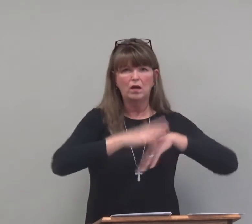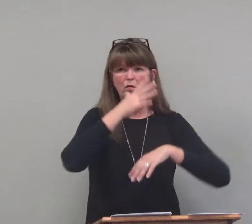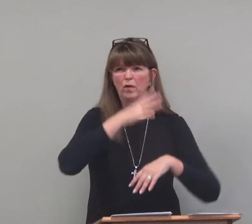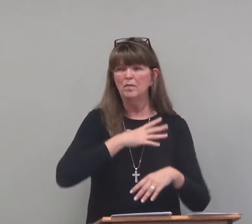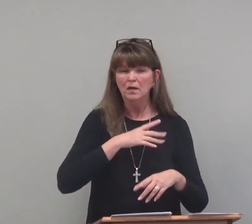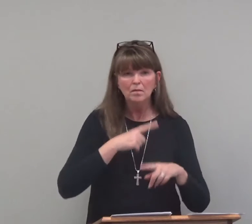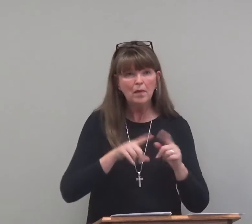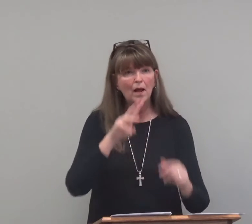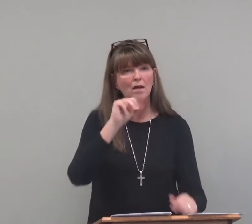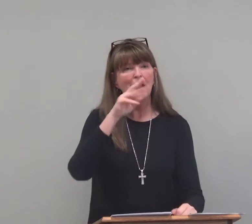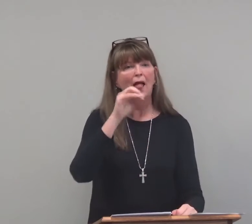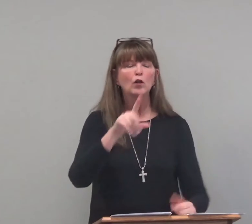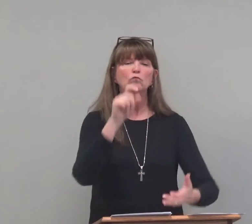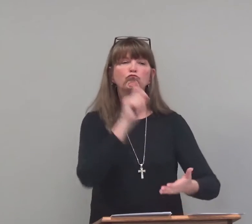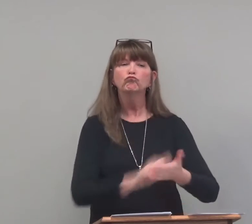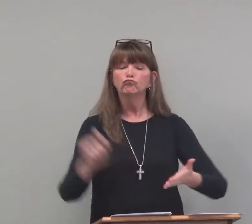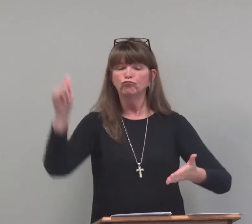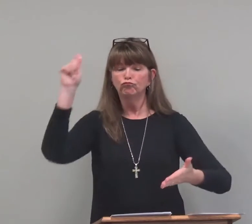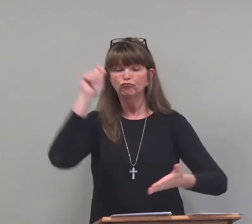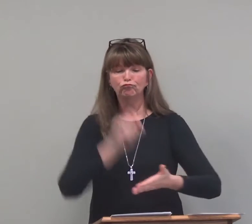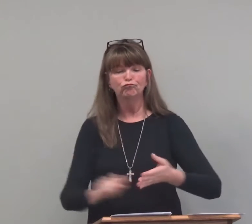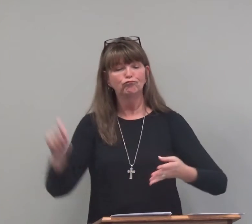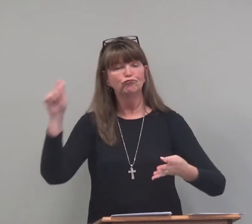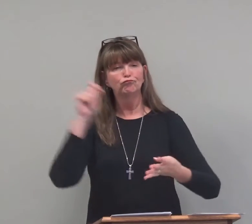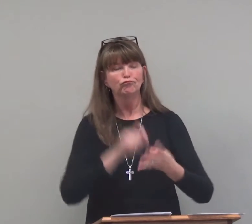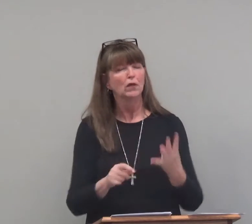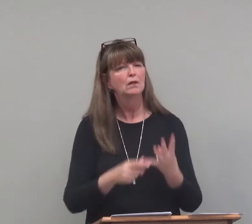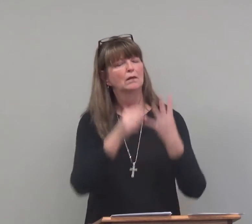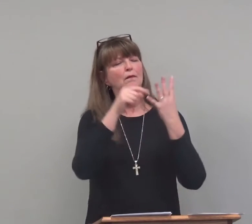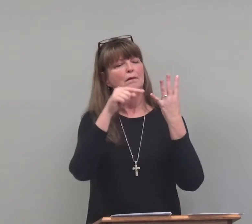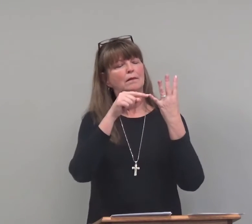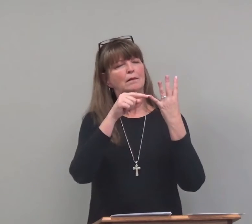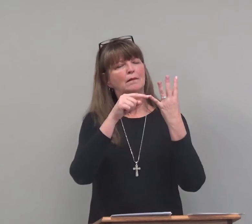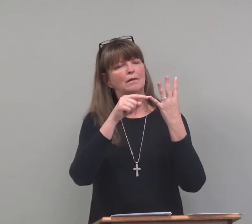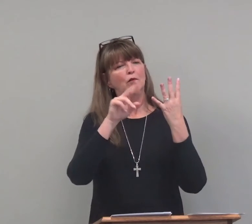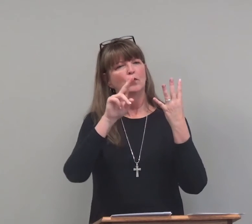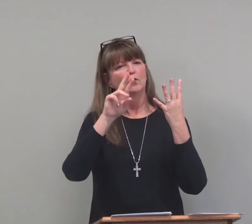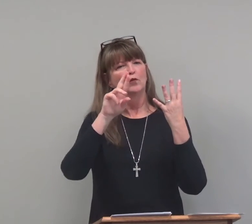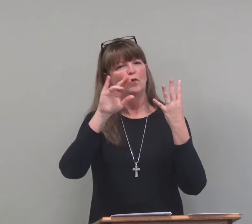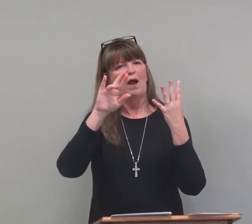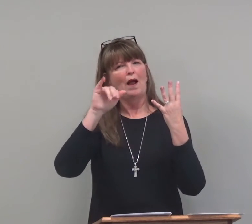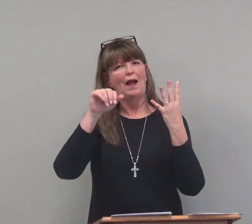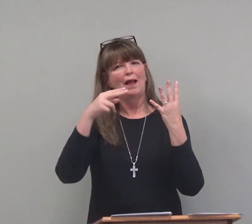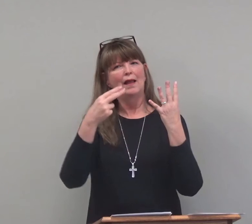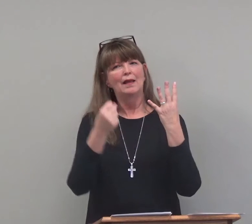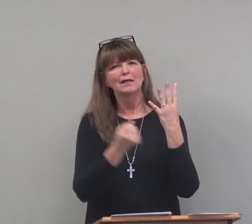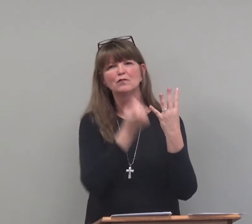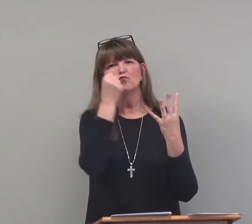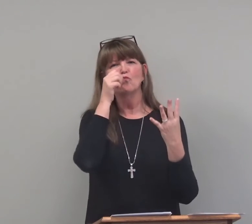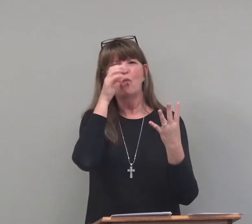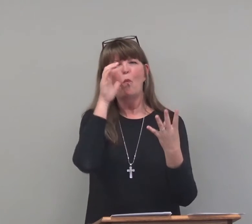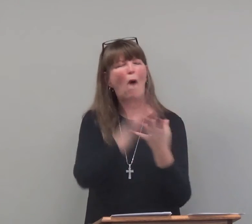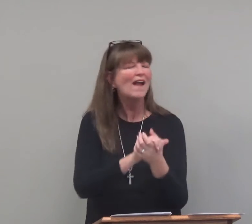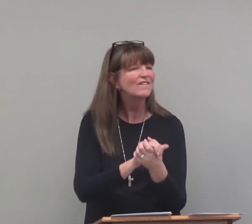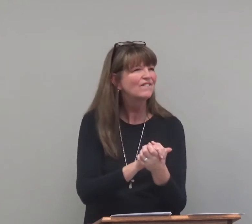they looked down on women. But Matthew did, except for Bathsheba. He referred to her